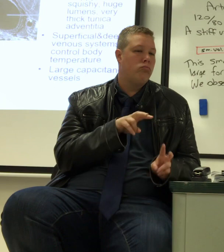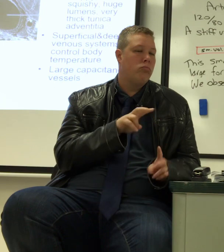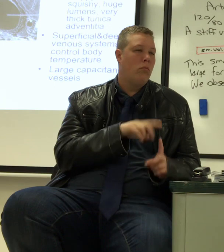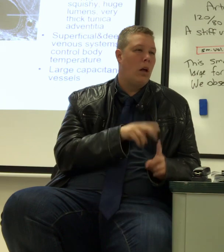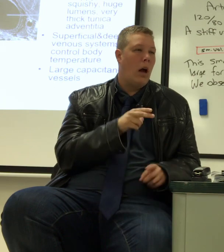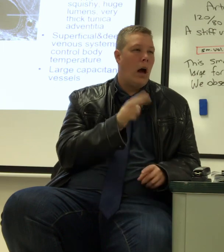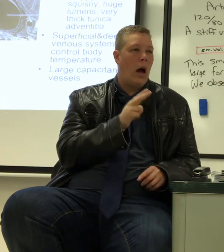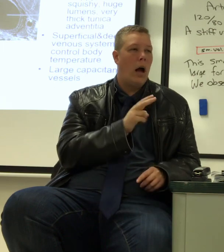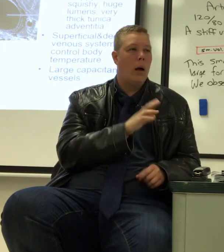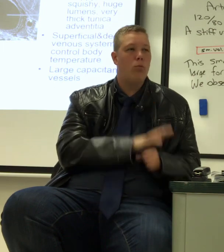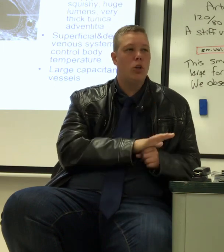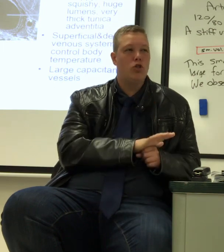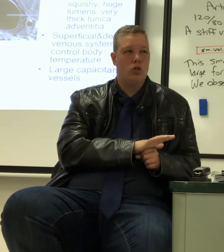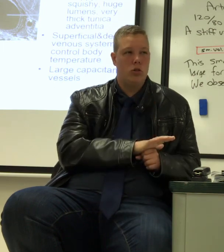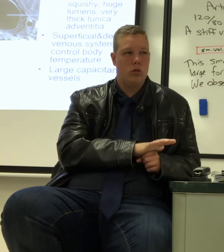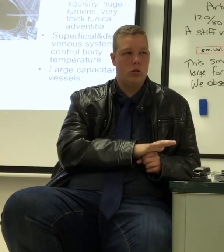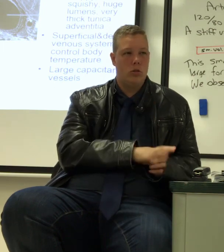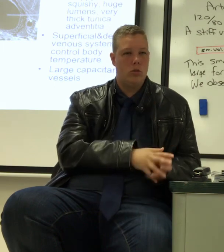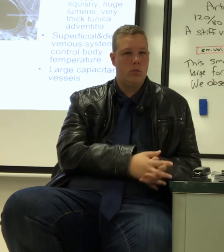high